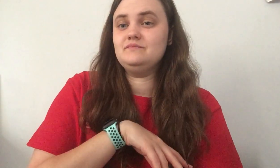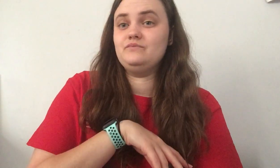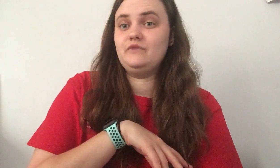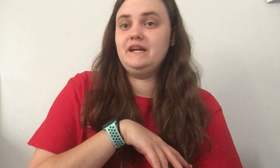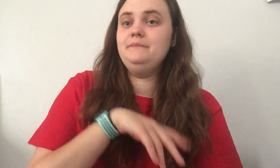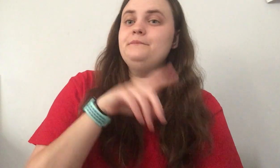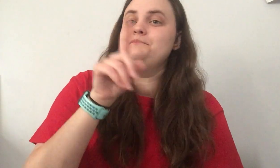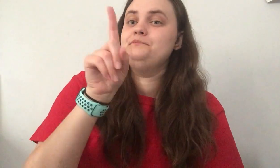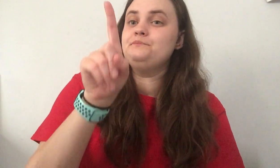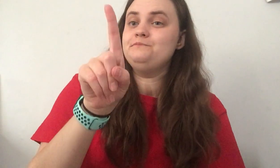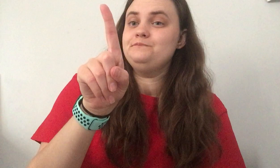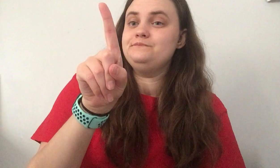10. Right?